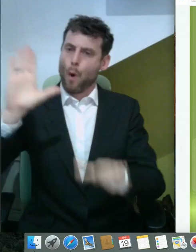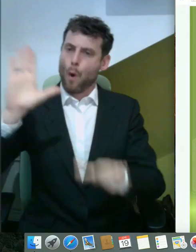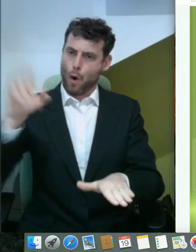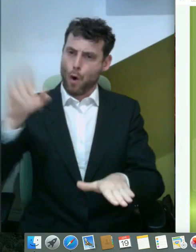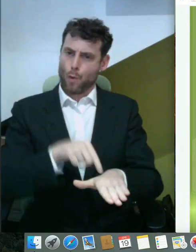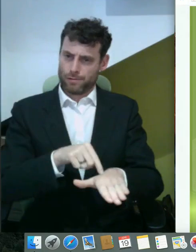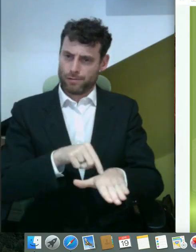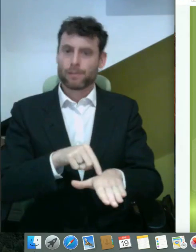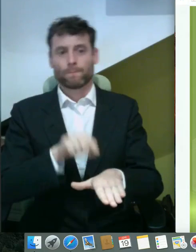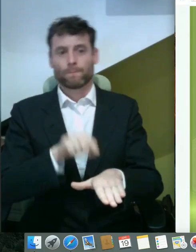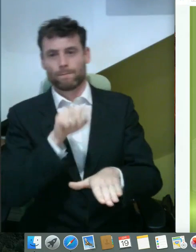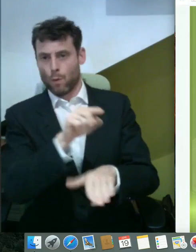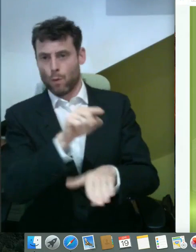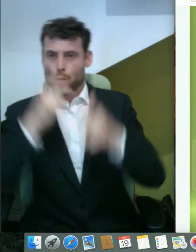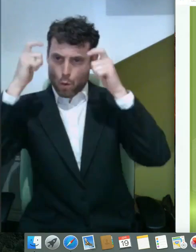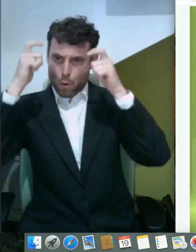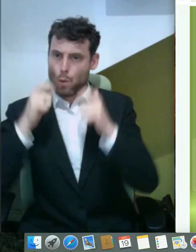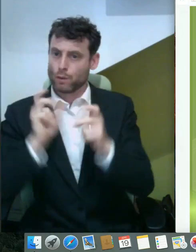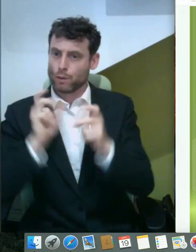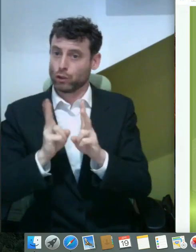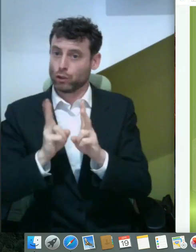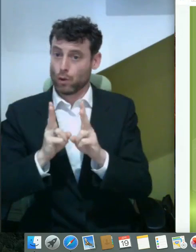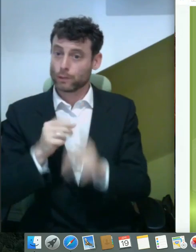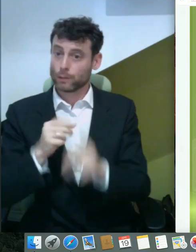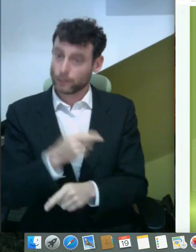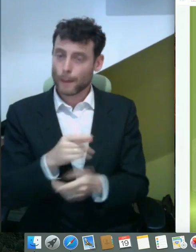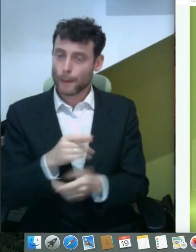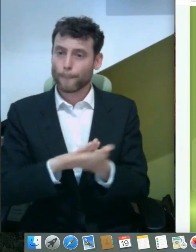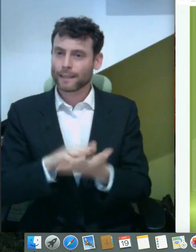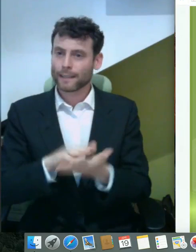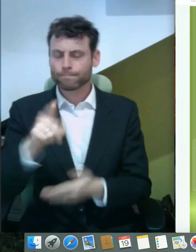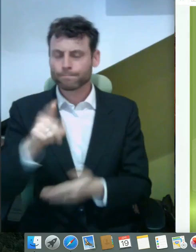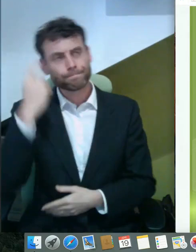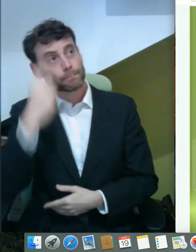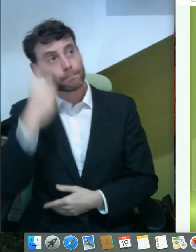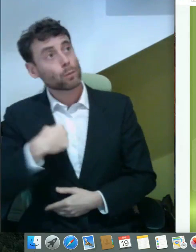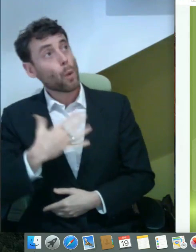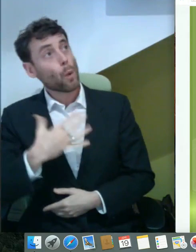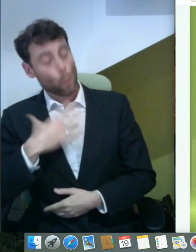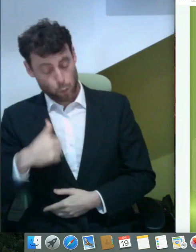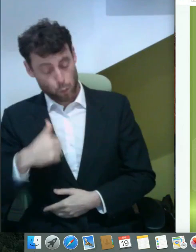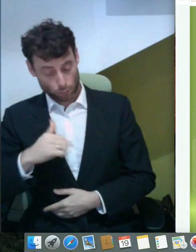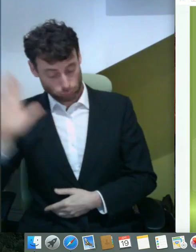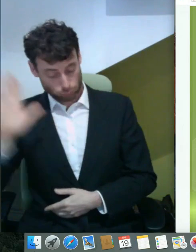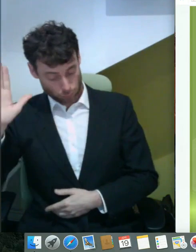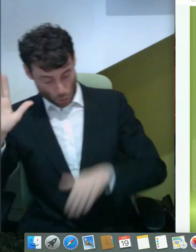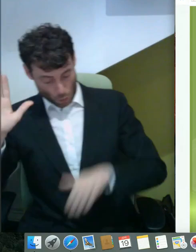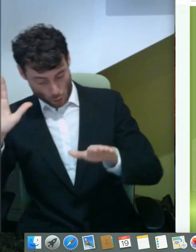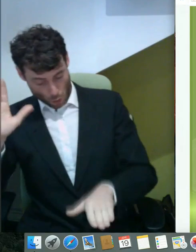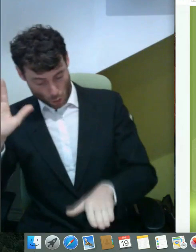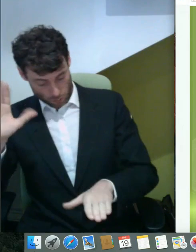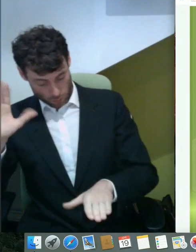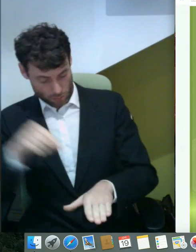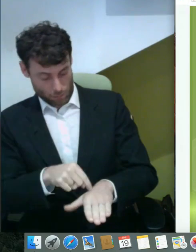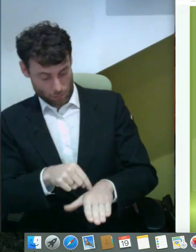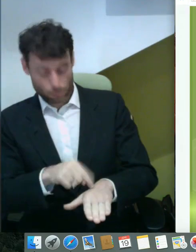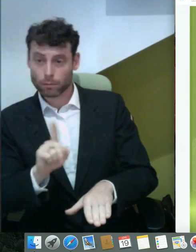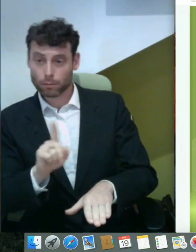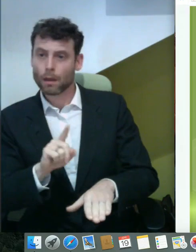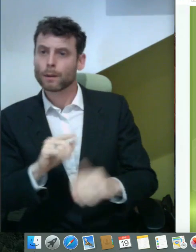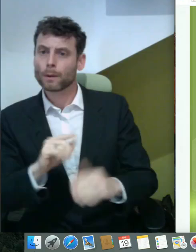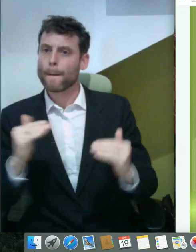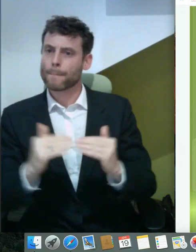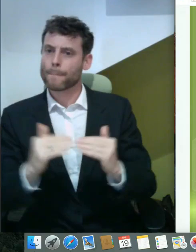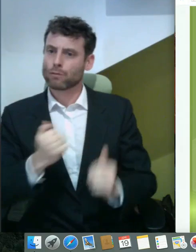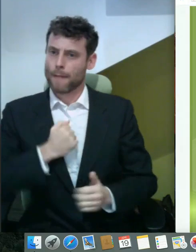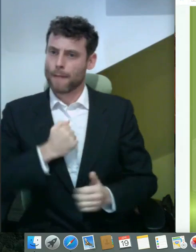and you need to decide whether you would like to take an oath appropriate to your religion